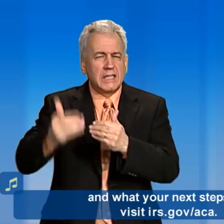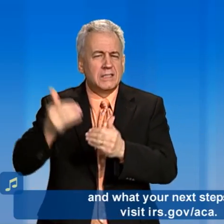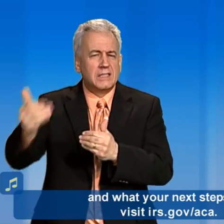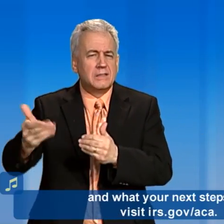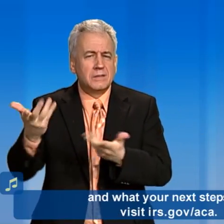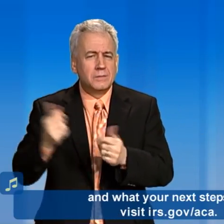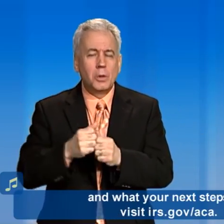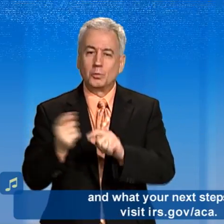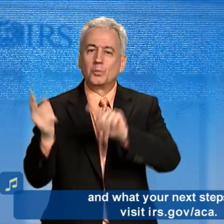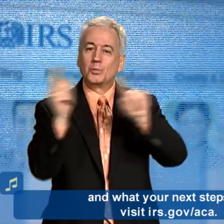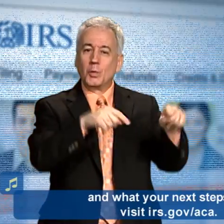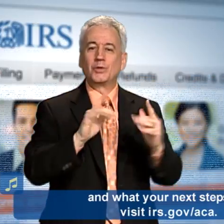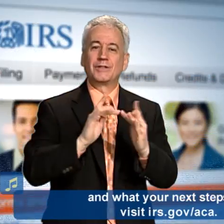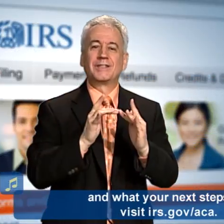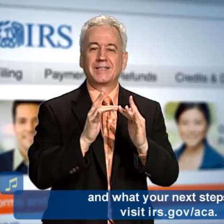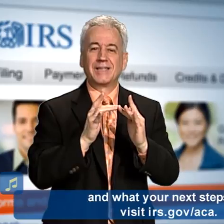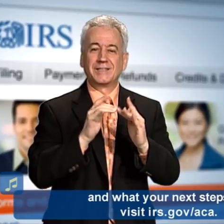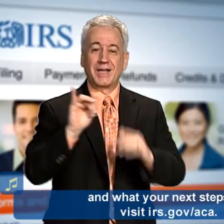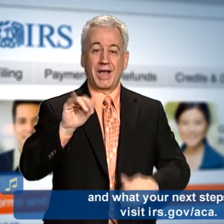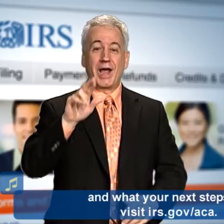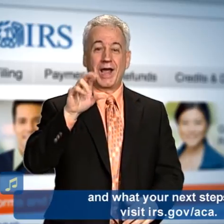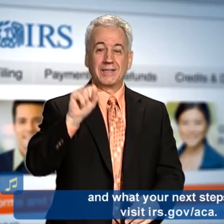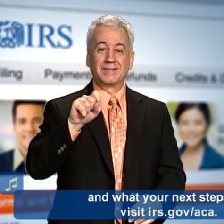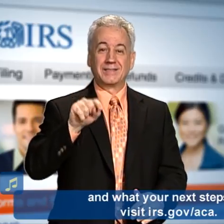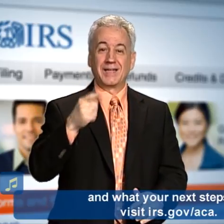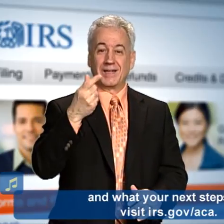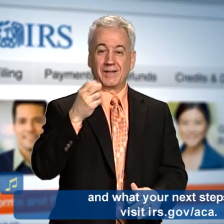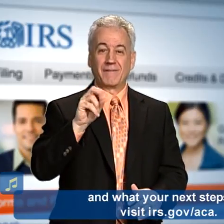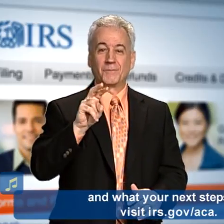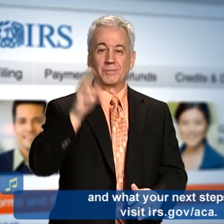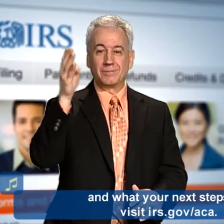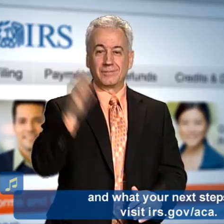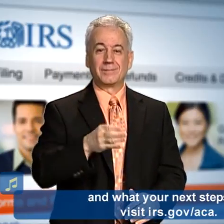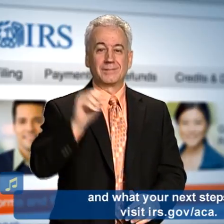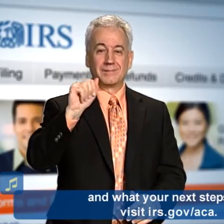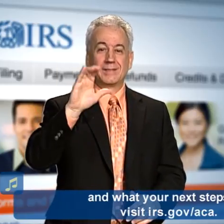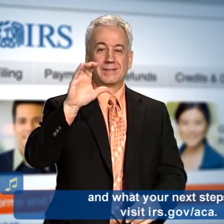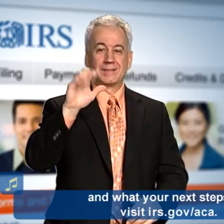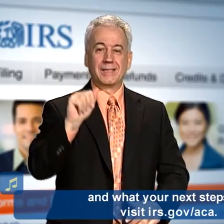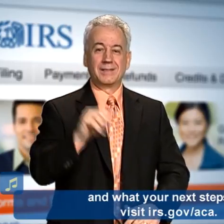are, visit irs.gov/ACA.